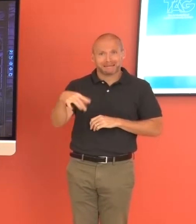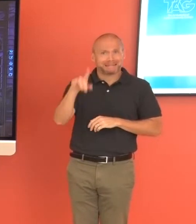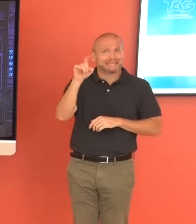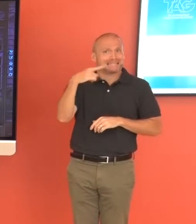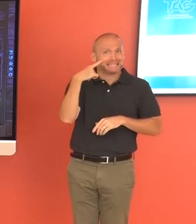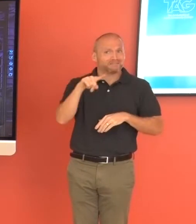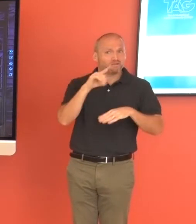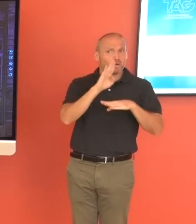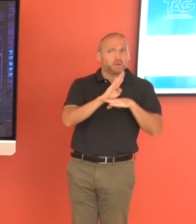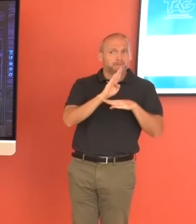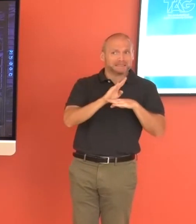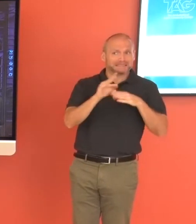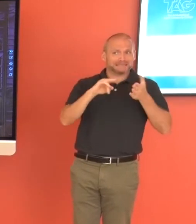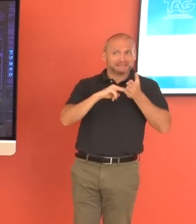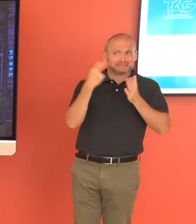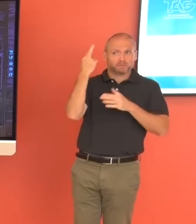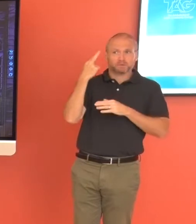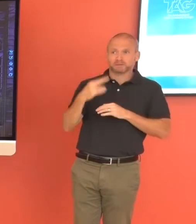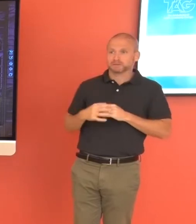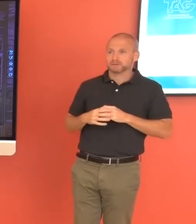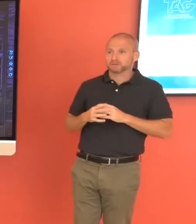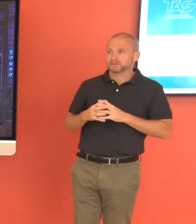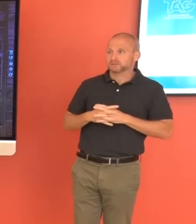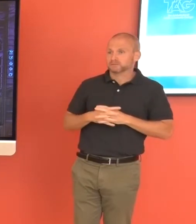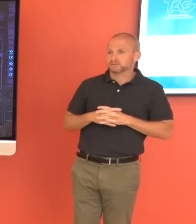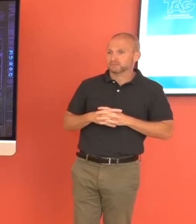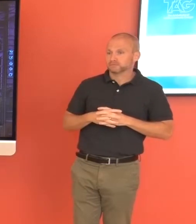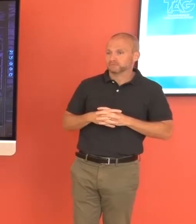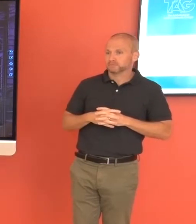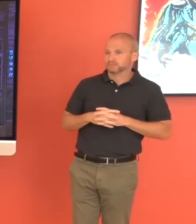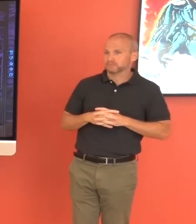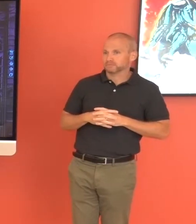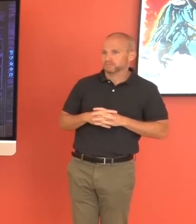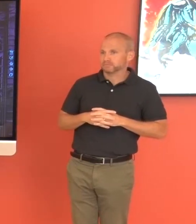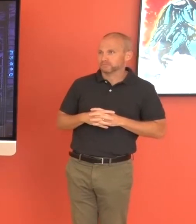growth. Yes.